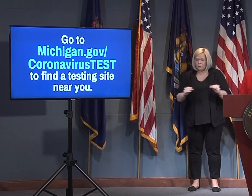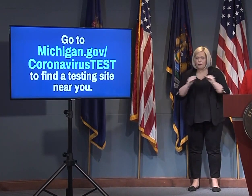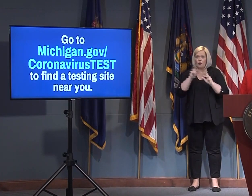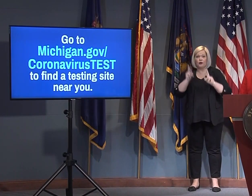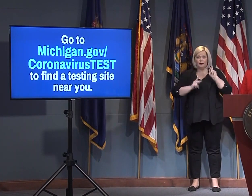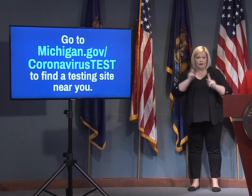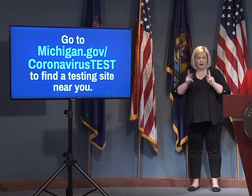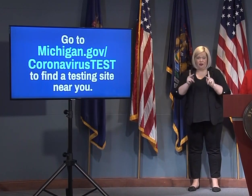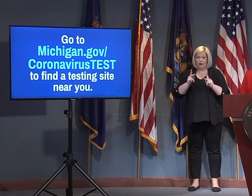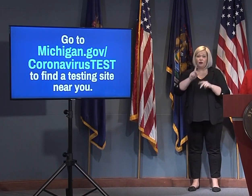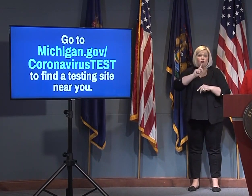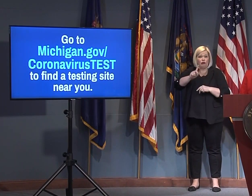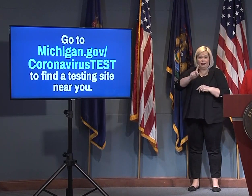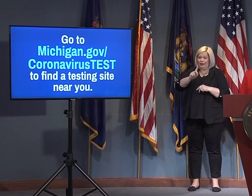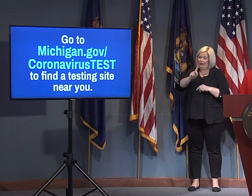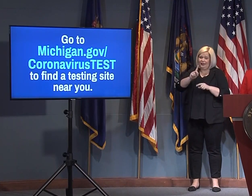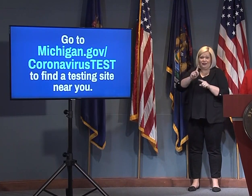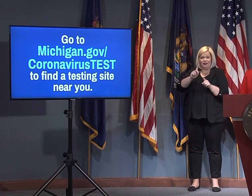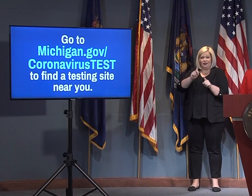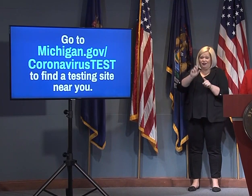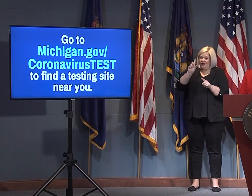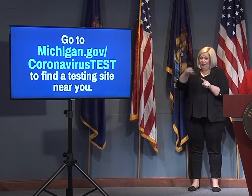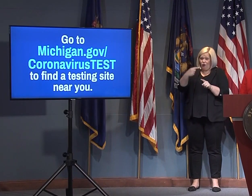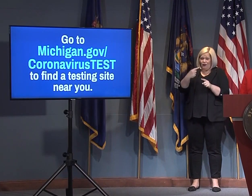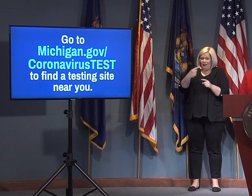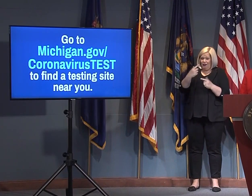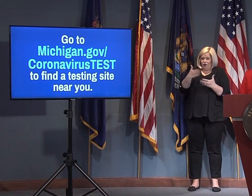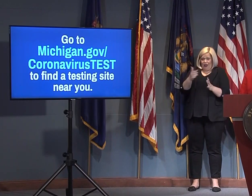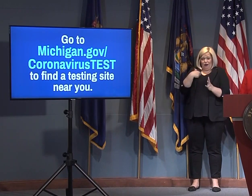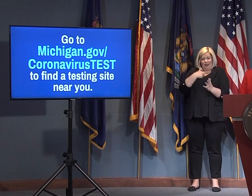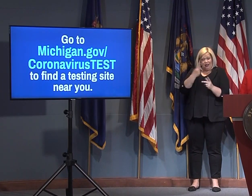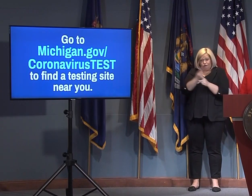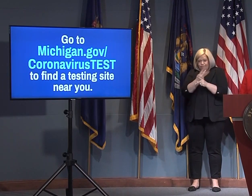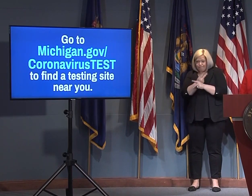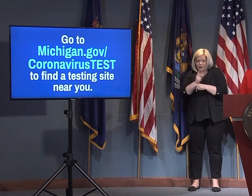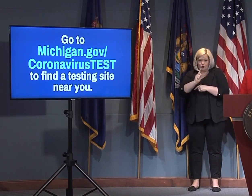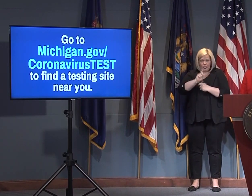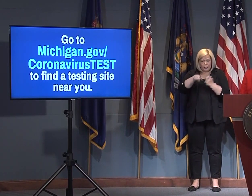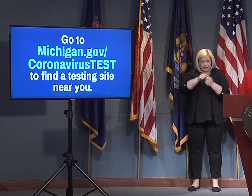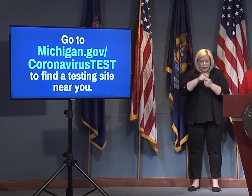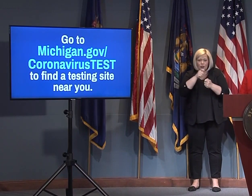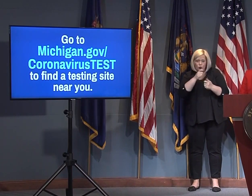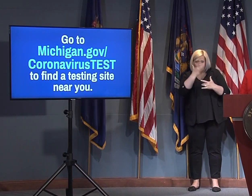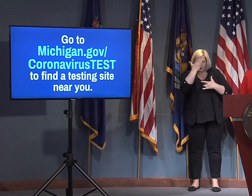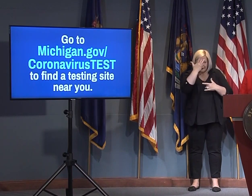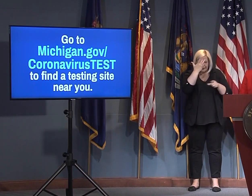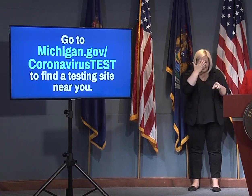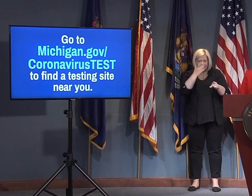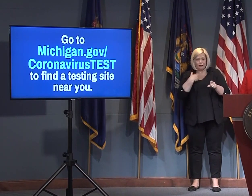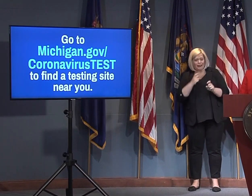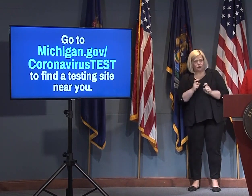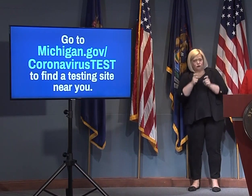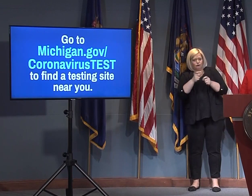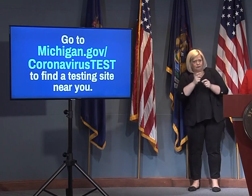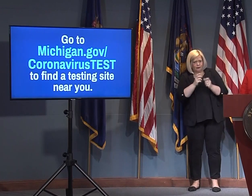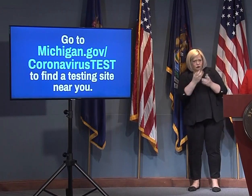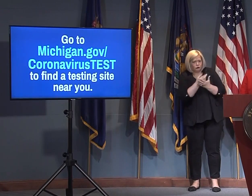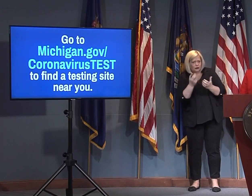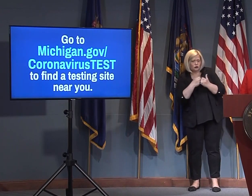only way that we will know where the virus is so that we can appropriately deploy our resources to slow the